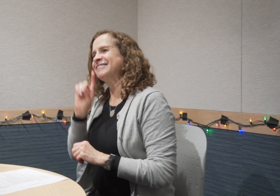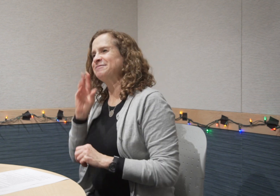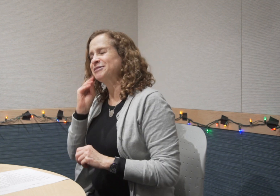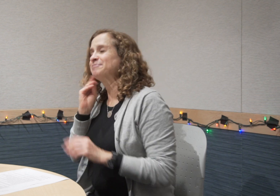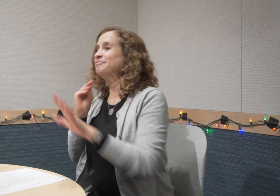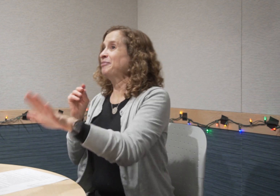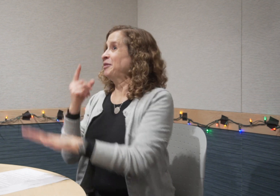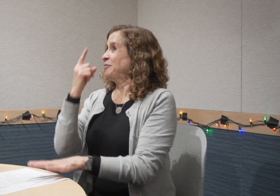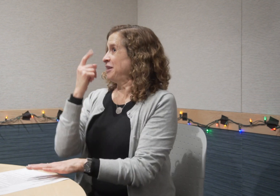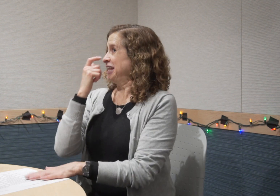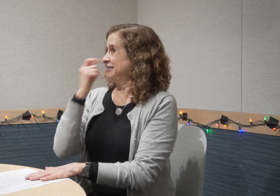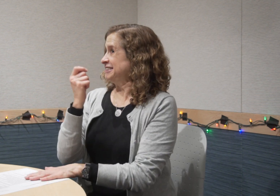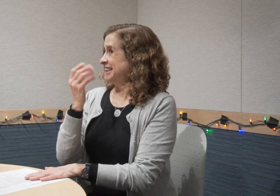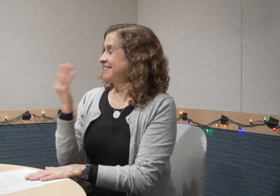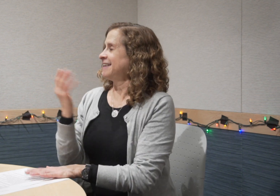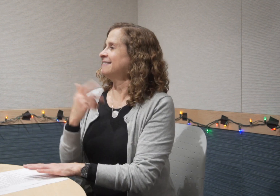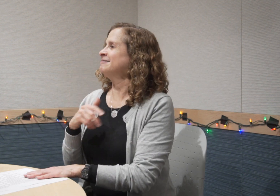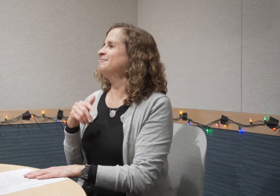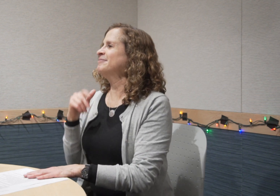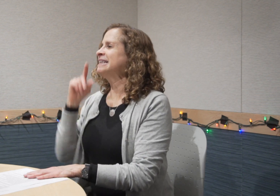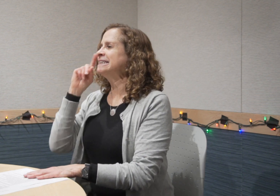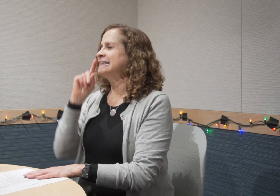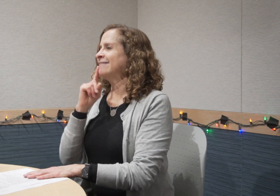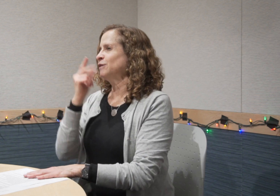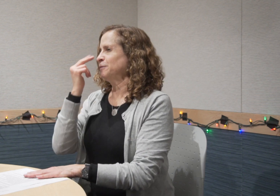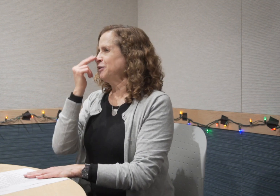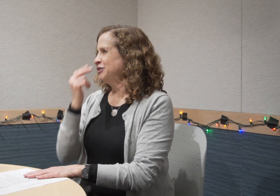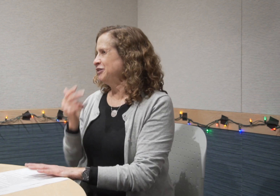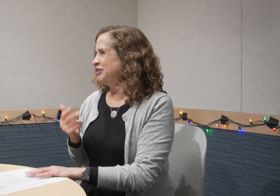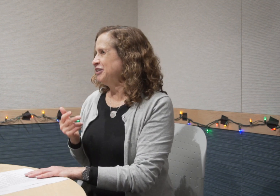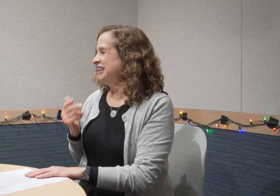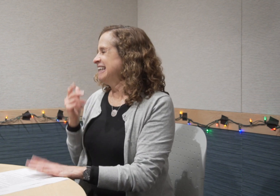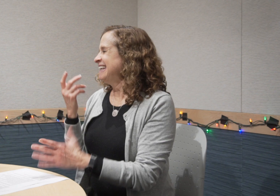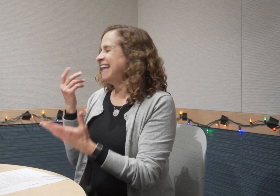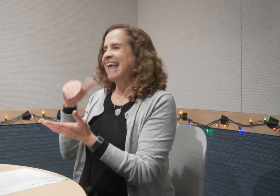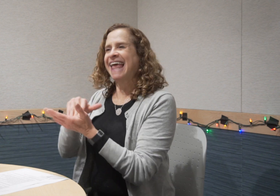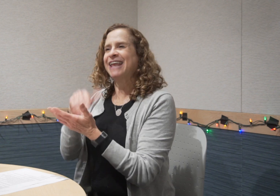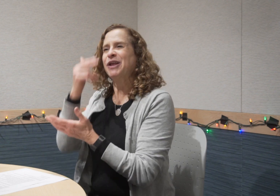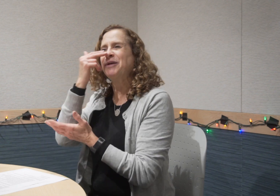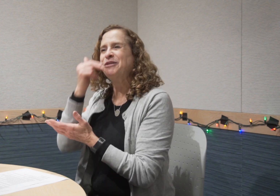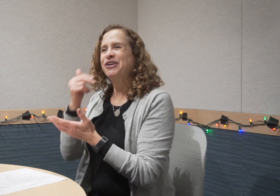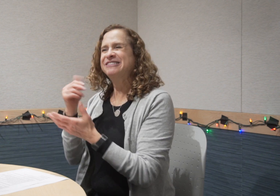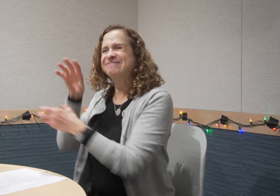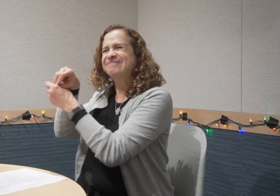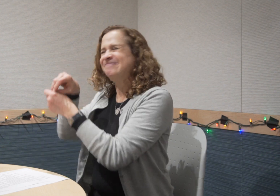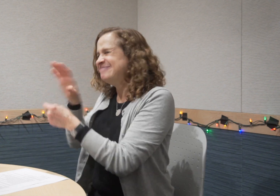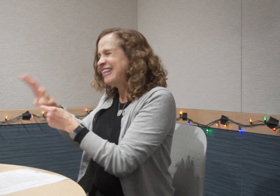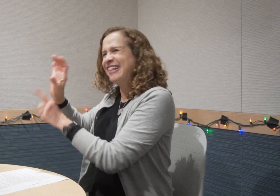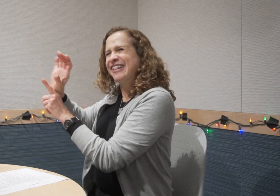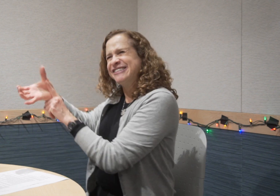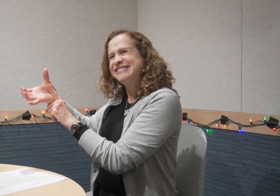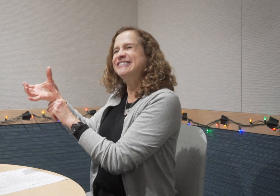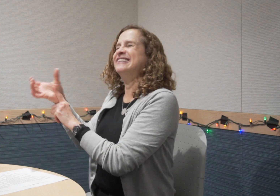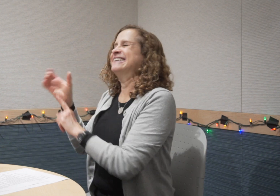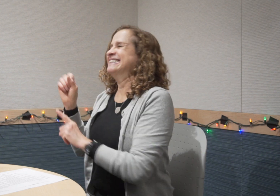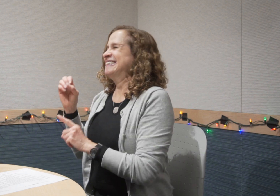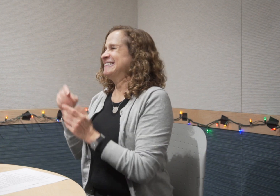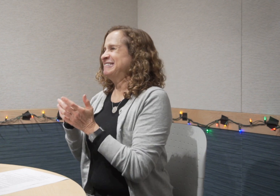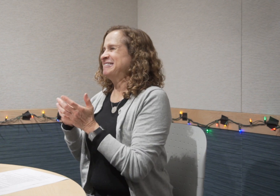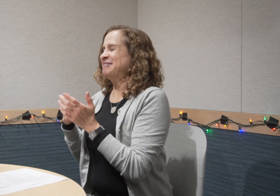experience. And one interesting thing about that is that deaf humor, again, you know, humor is such